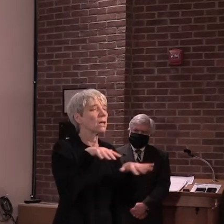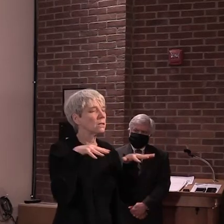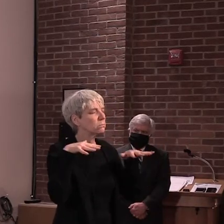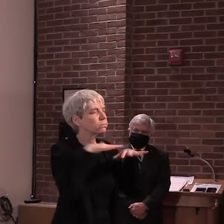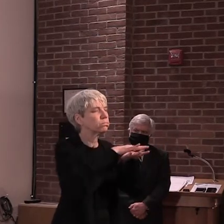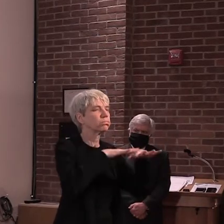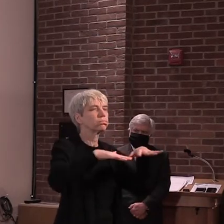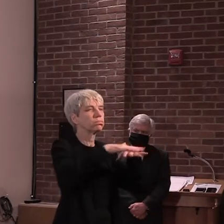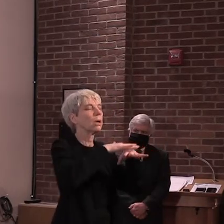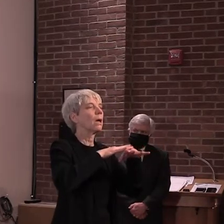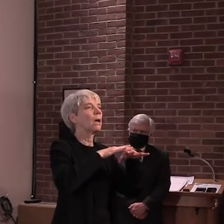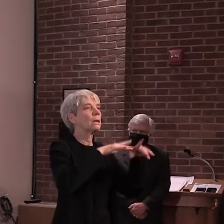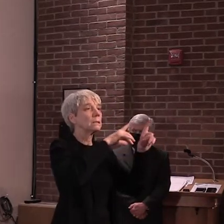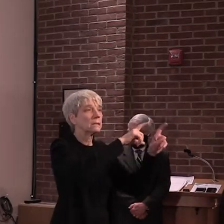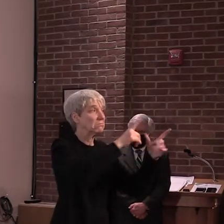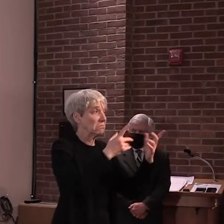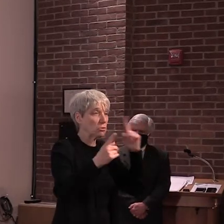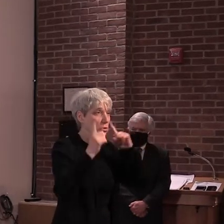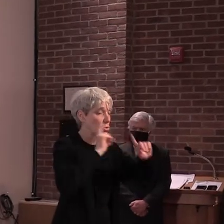Thank you.